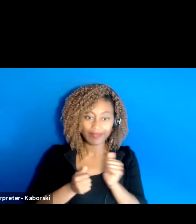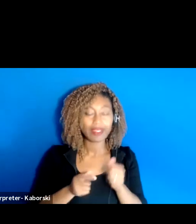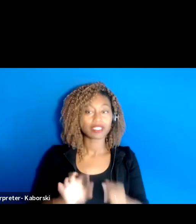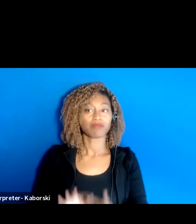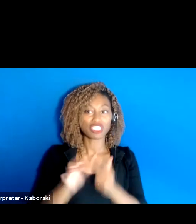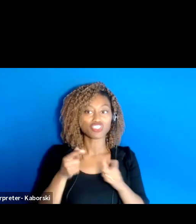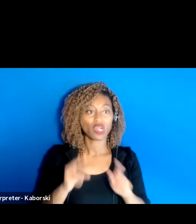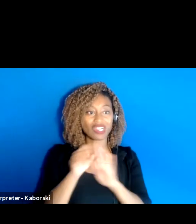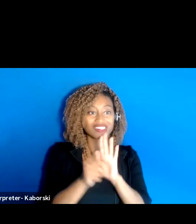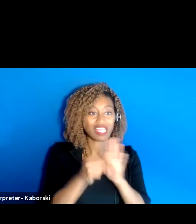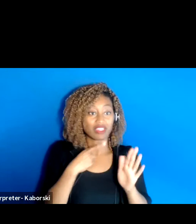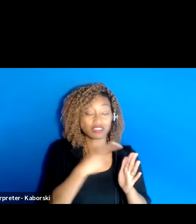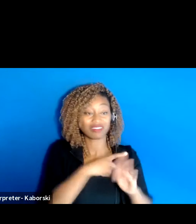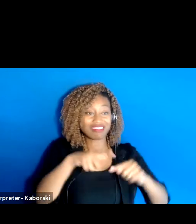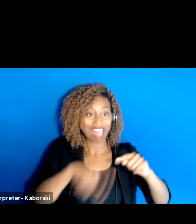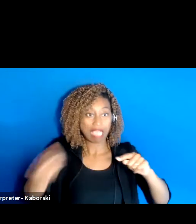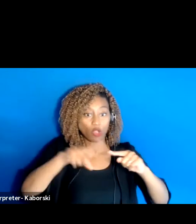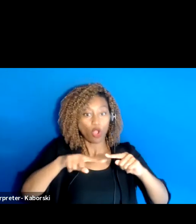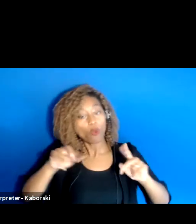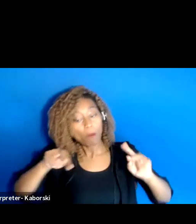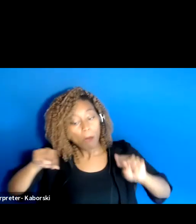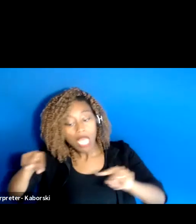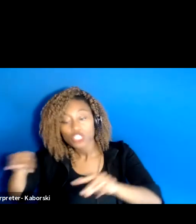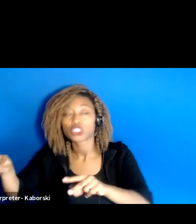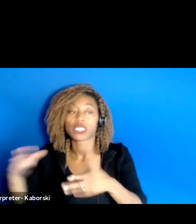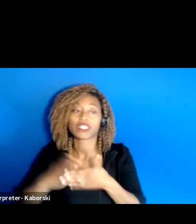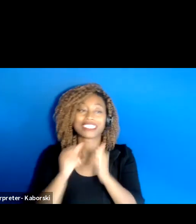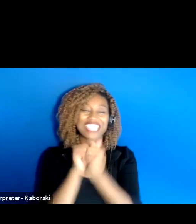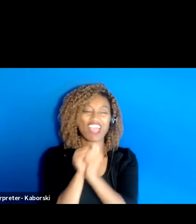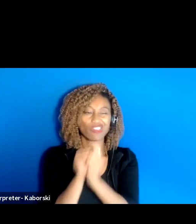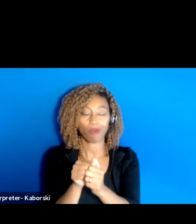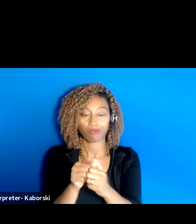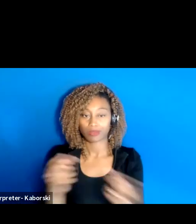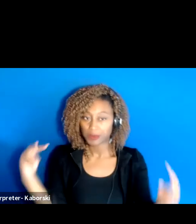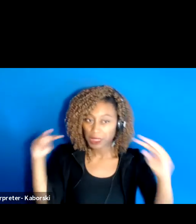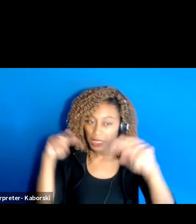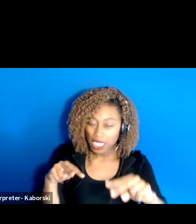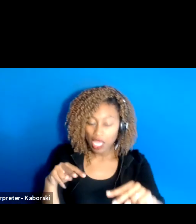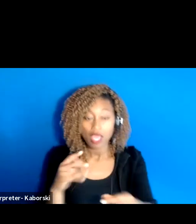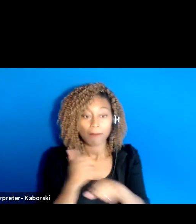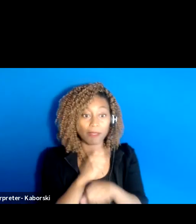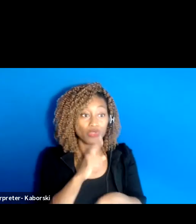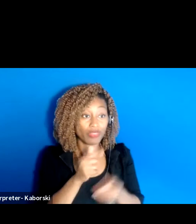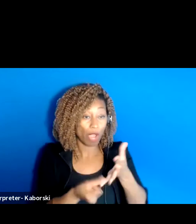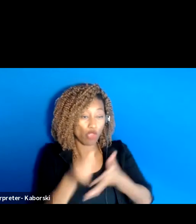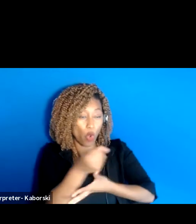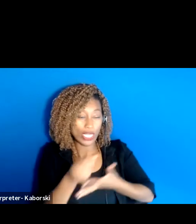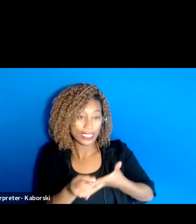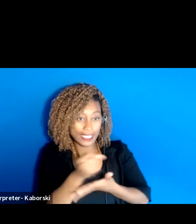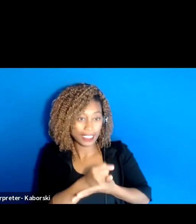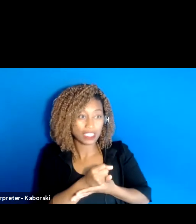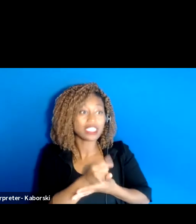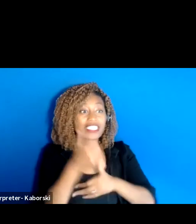really monitor things together and keep an eye out for the priorities that